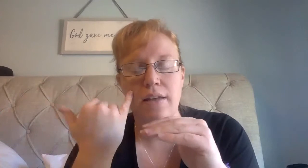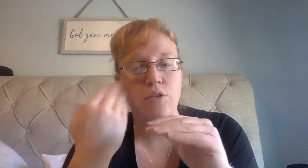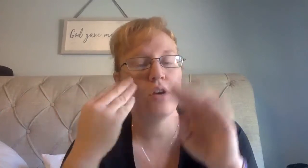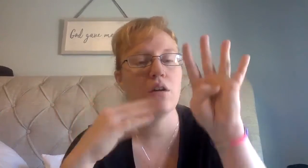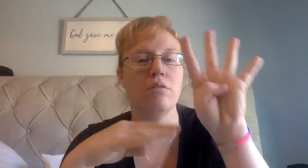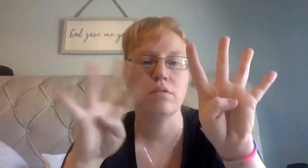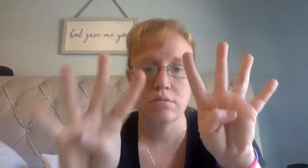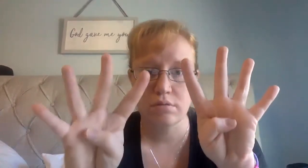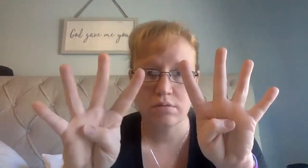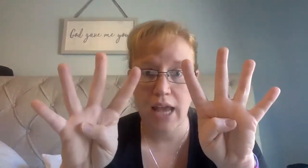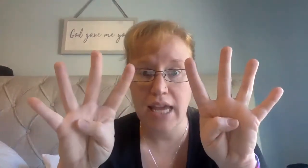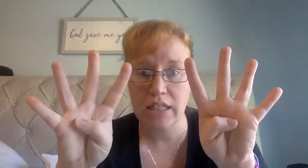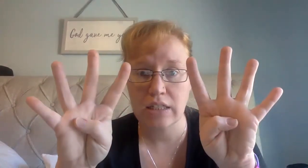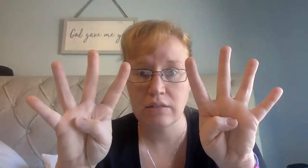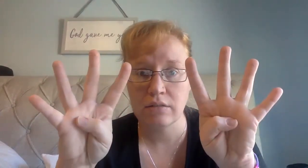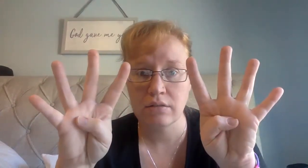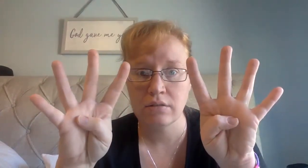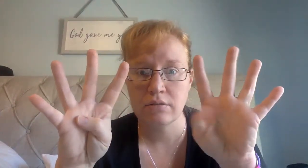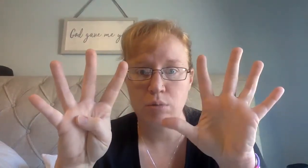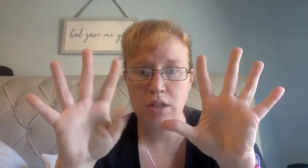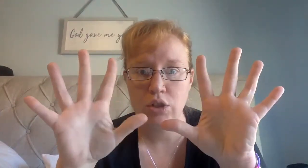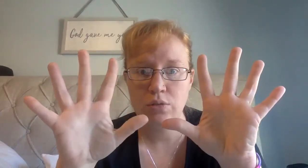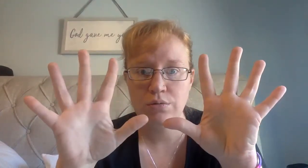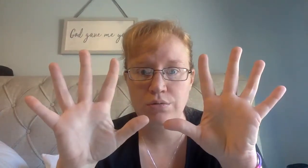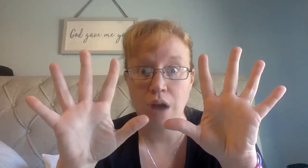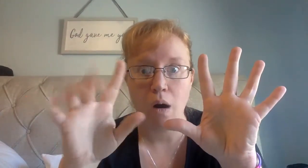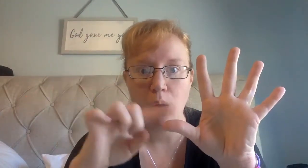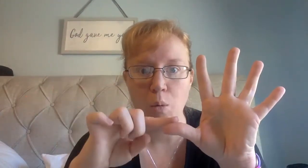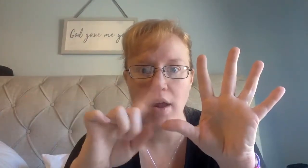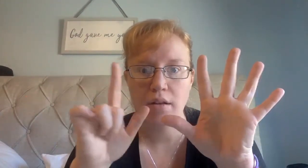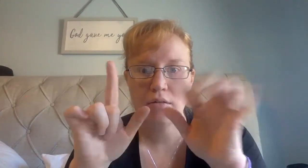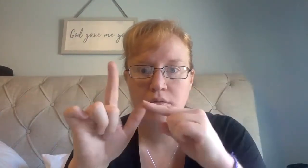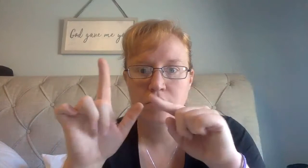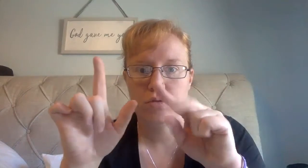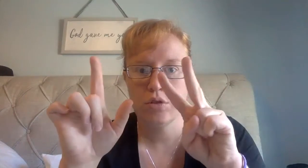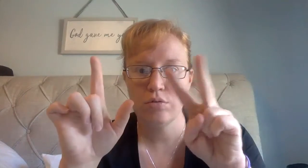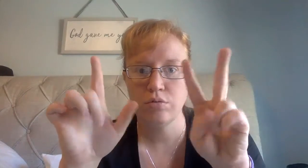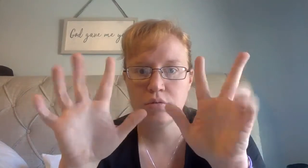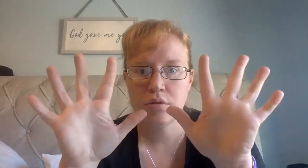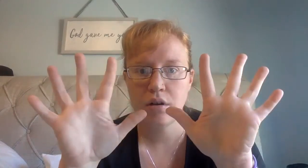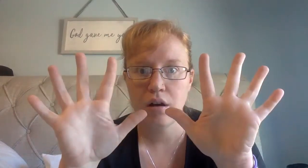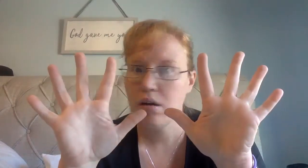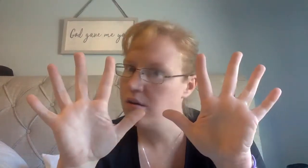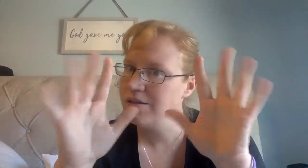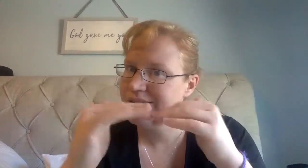you know 8, 1, 2, 1, 2,